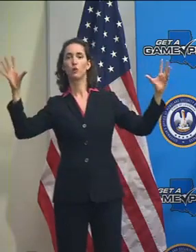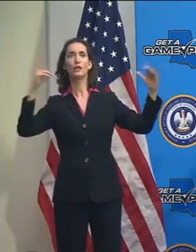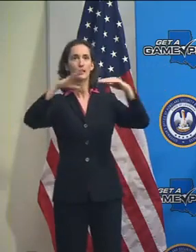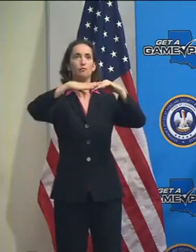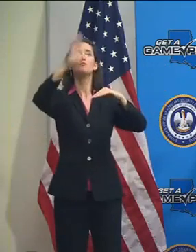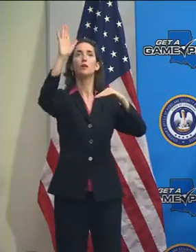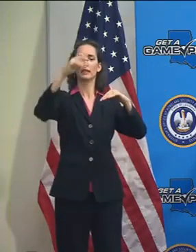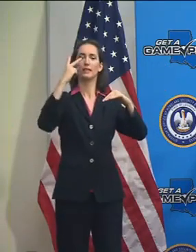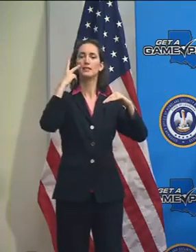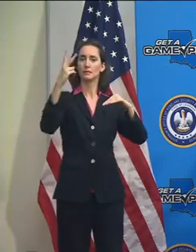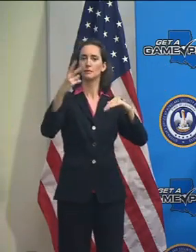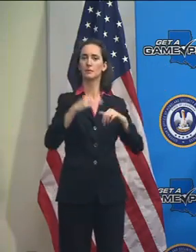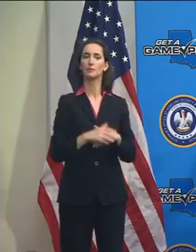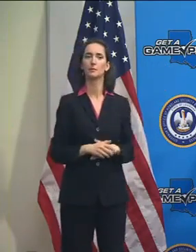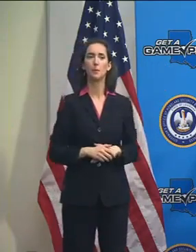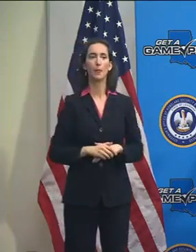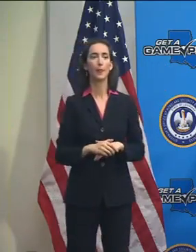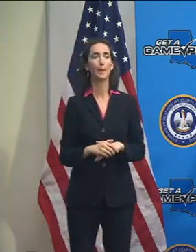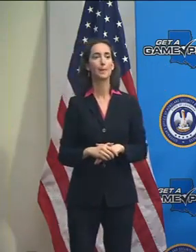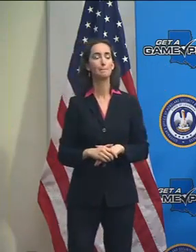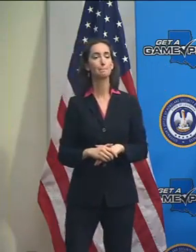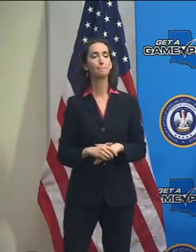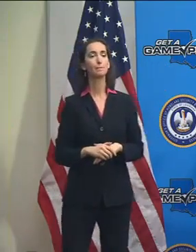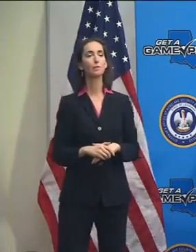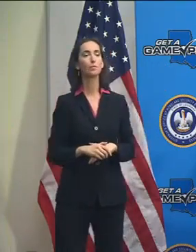place across the state.